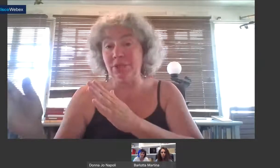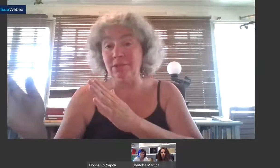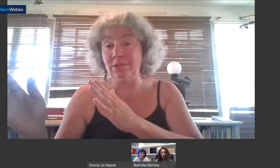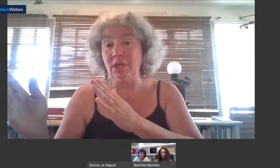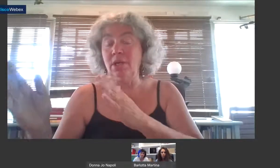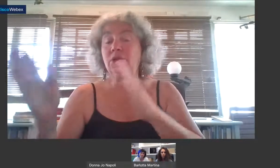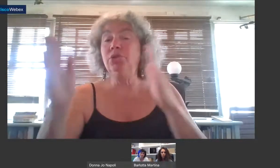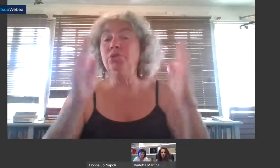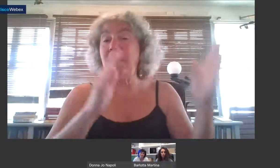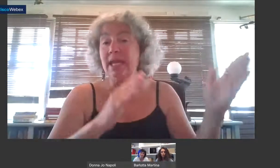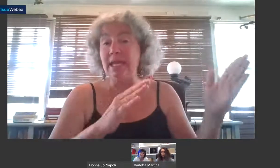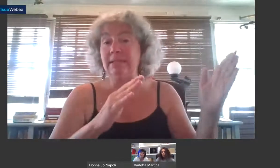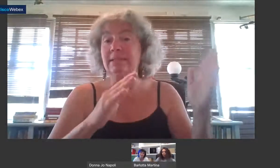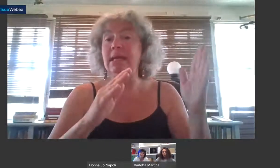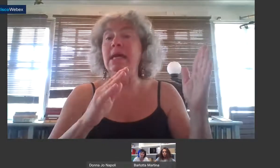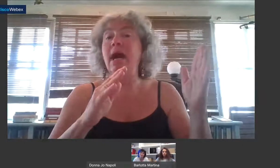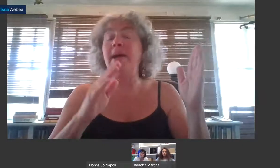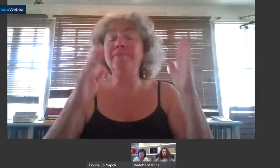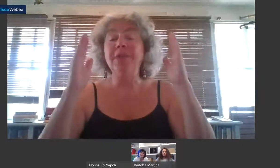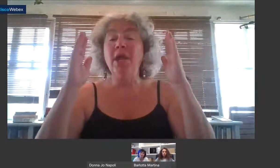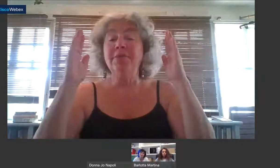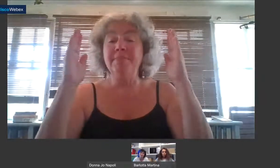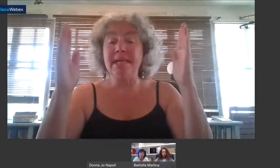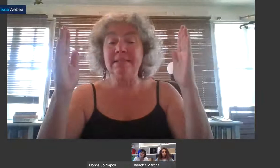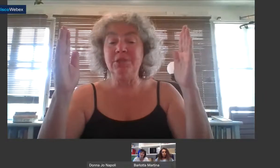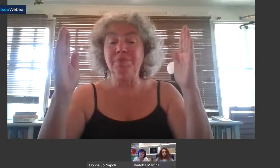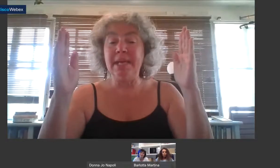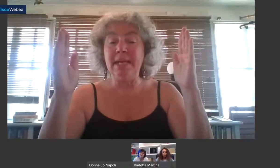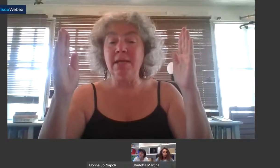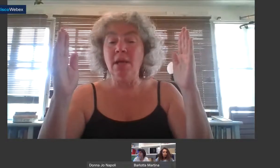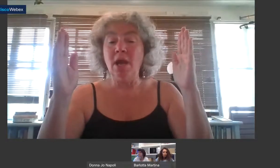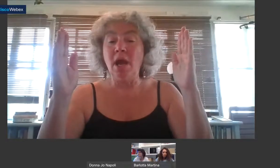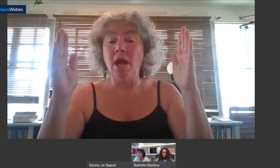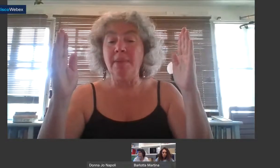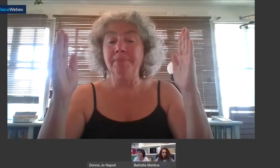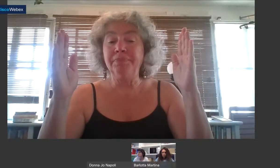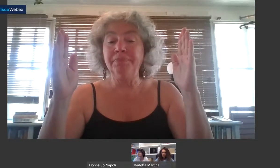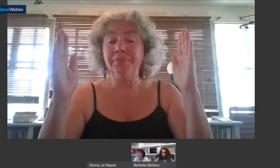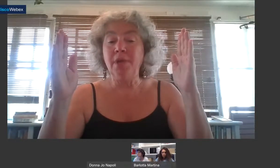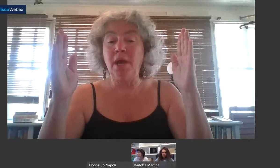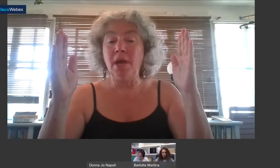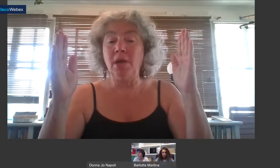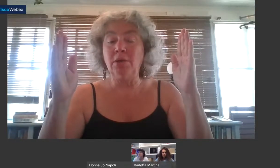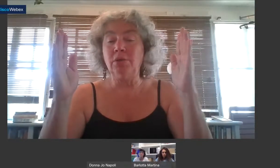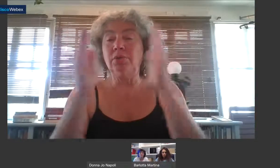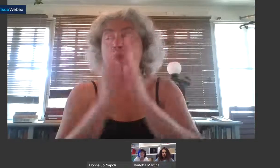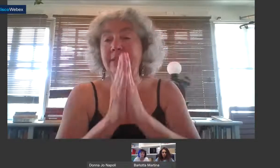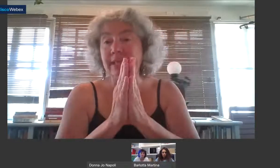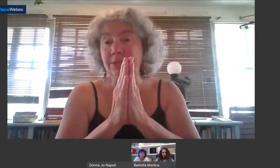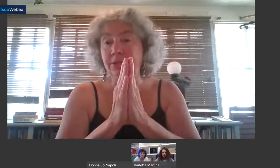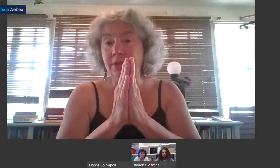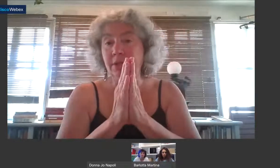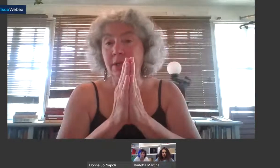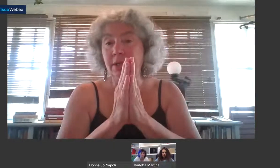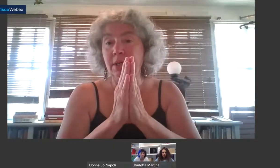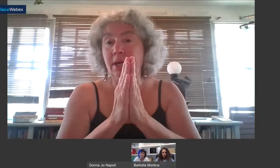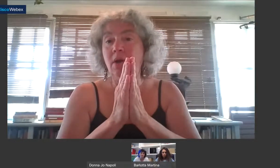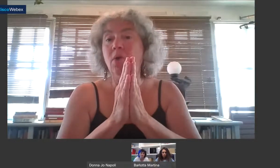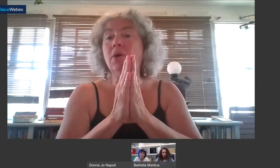messages to the hands. The message being go toward the center or